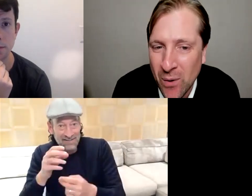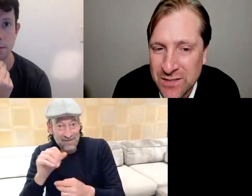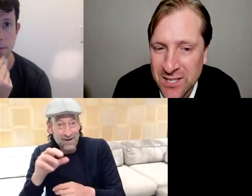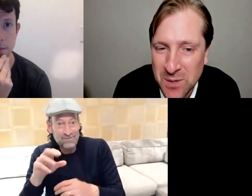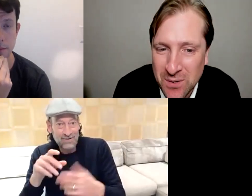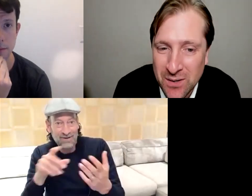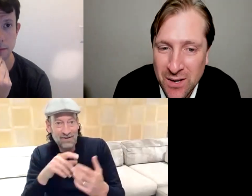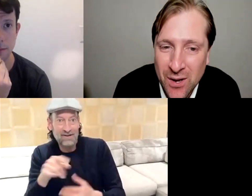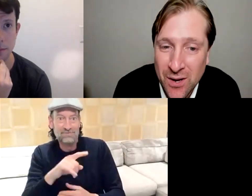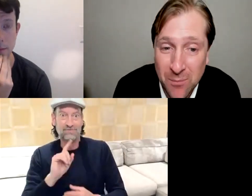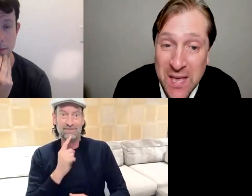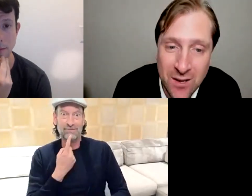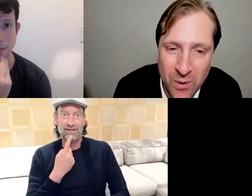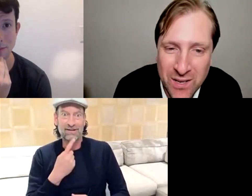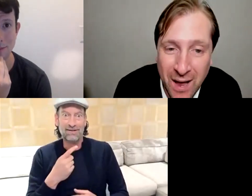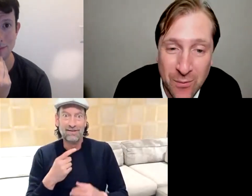my wife's husband,